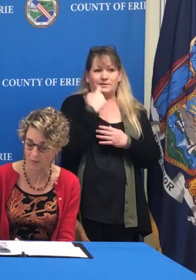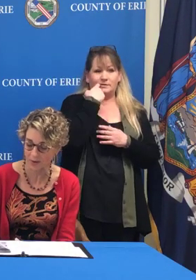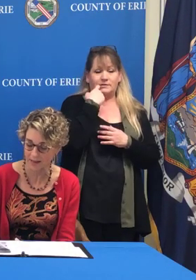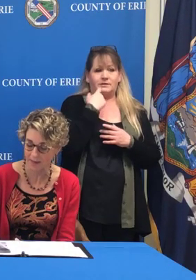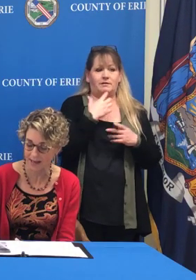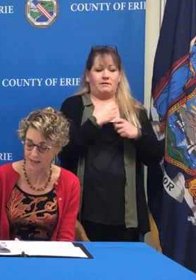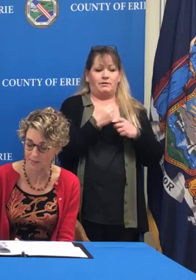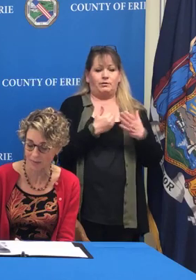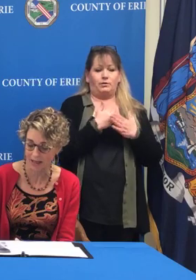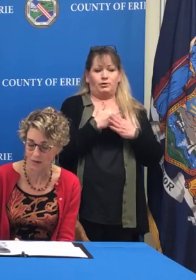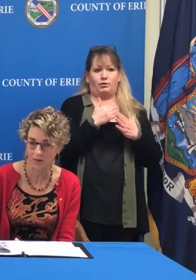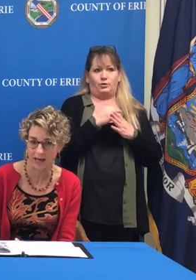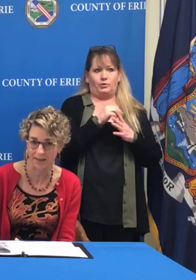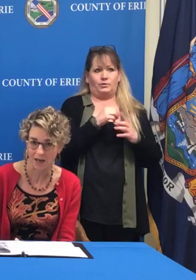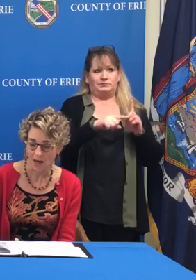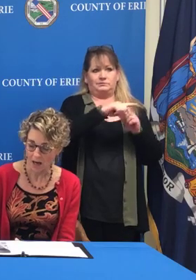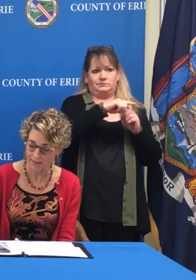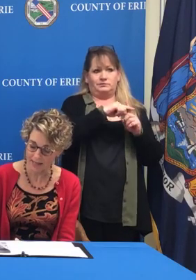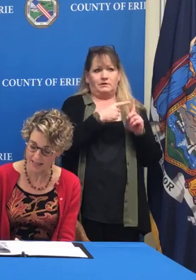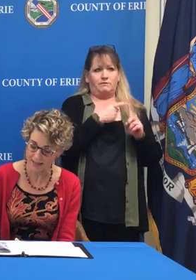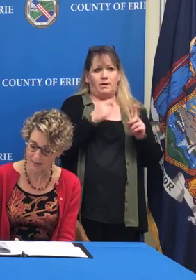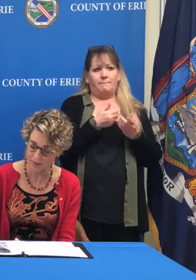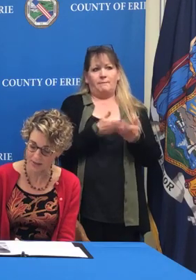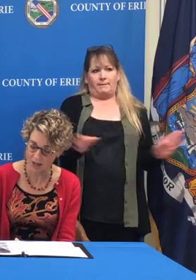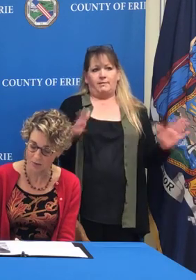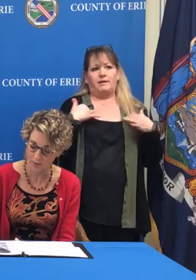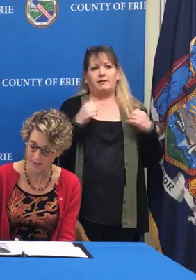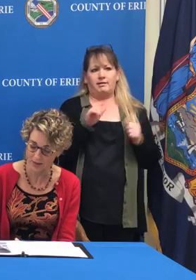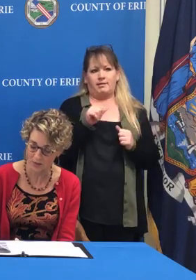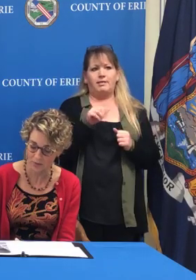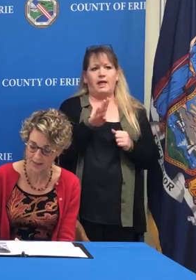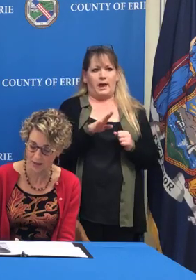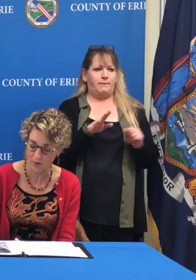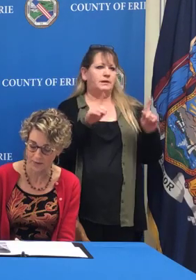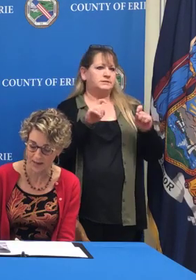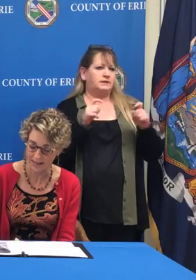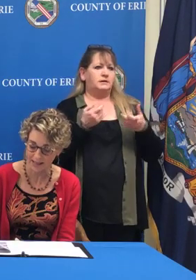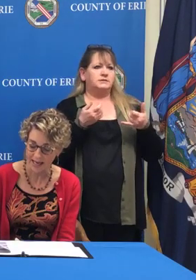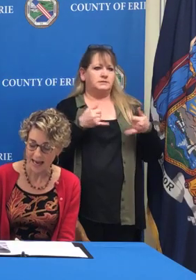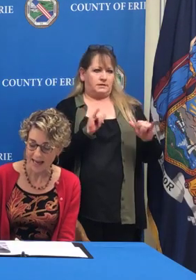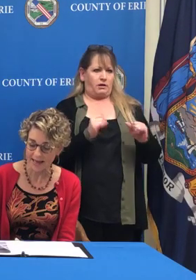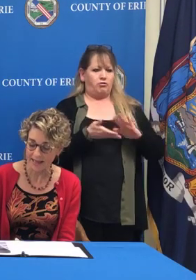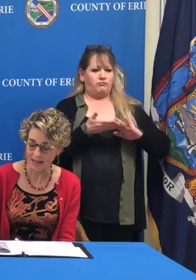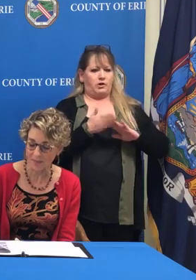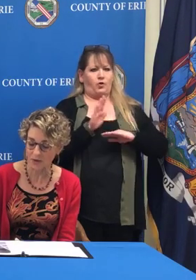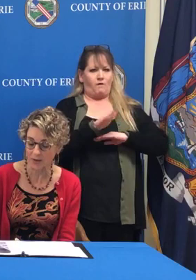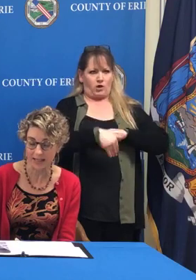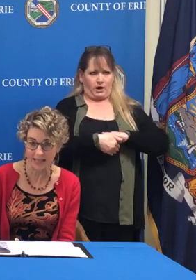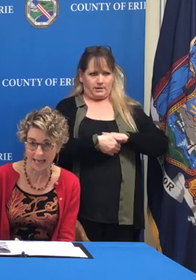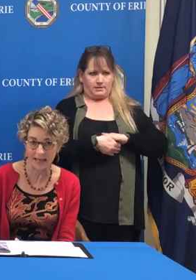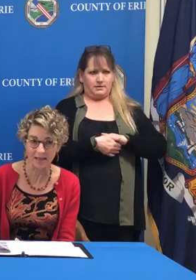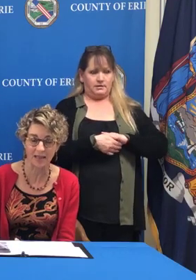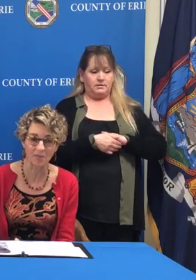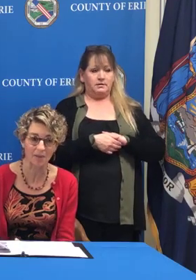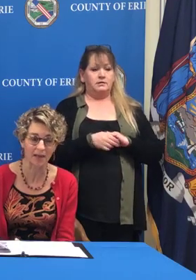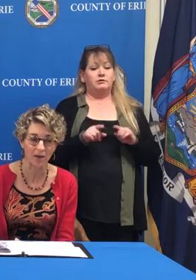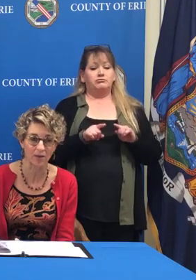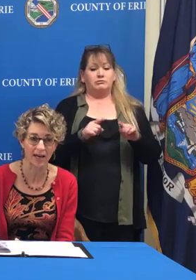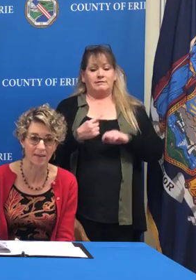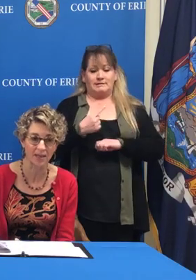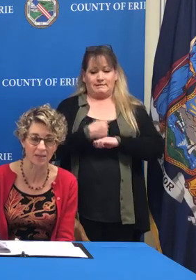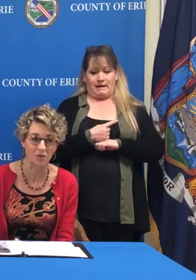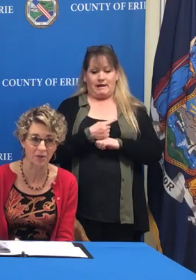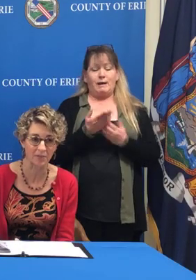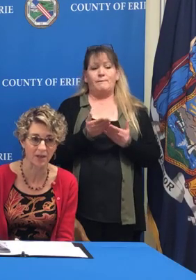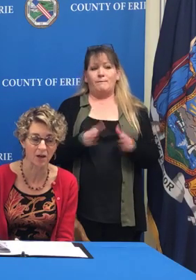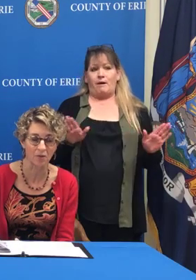was reported by the Public Health Lab of a test that was still running overnight. And then during the day, the Public Health